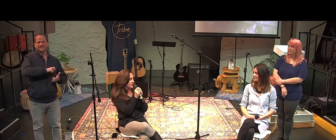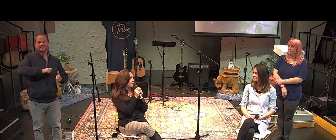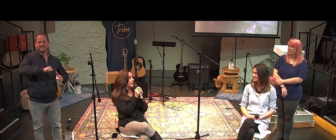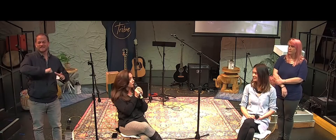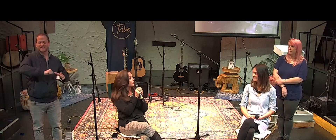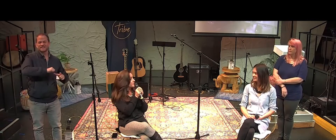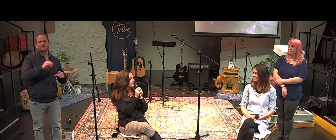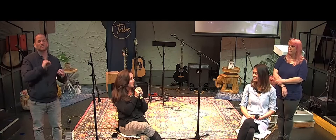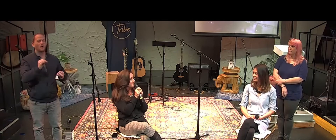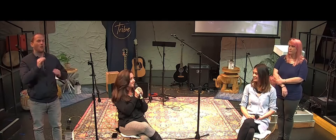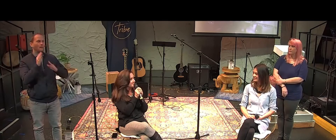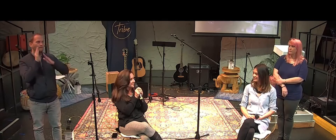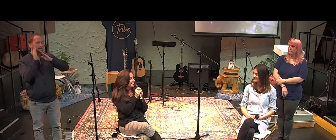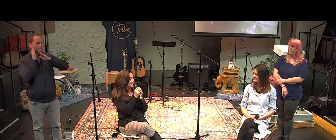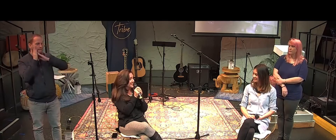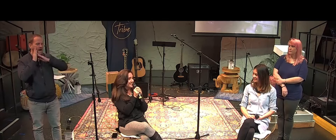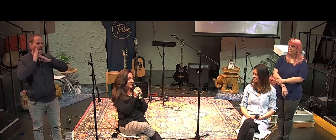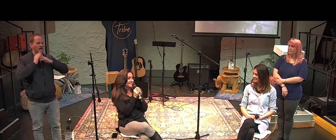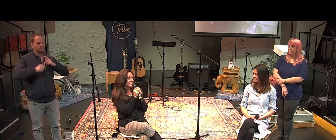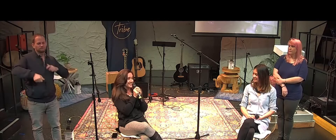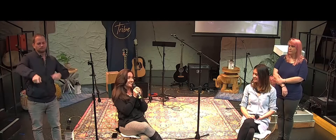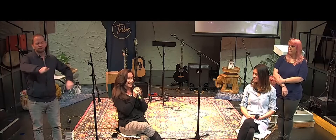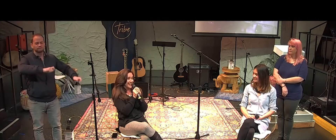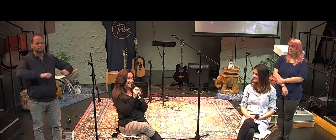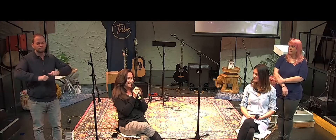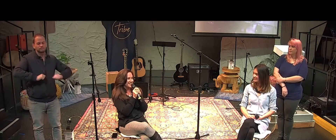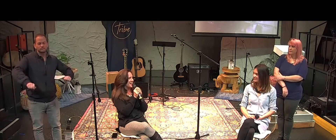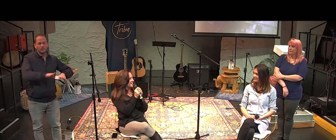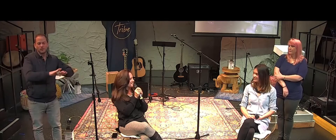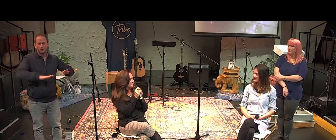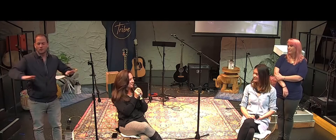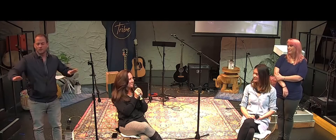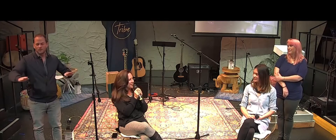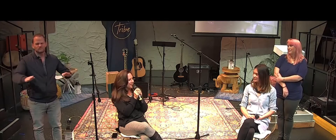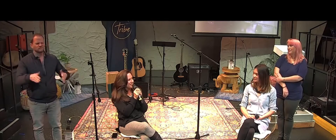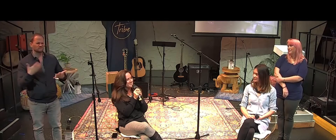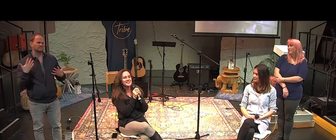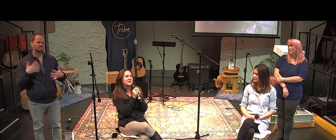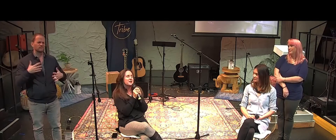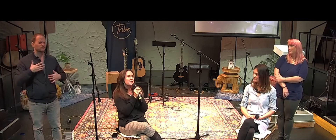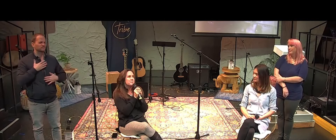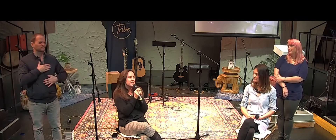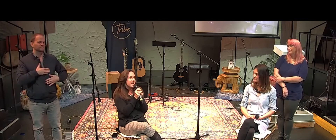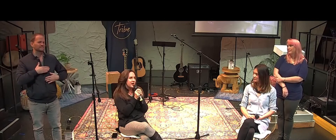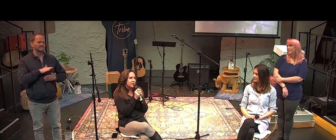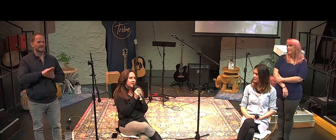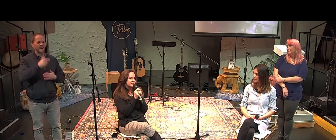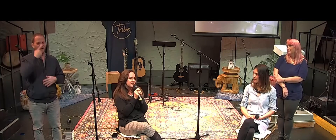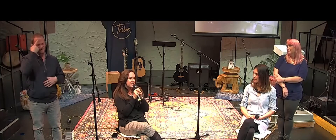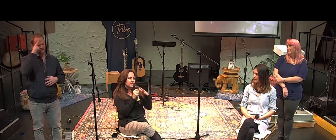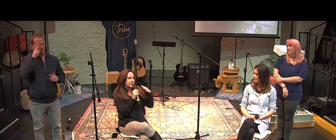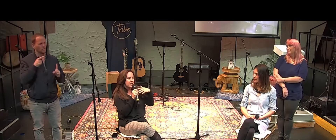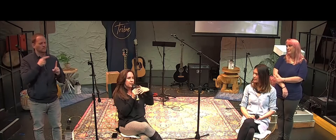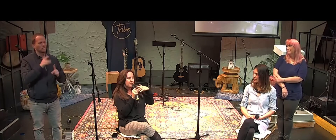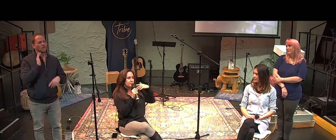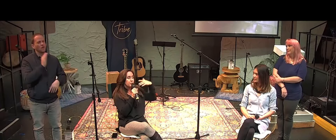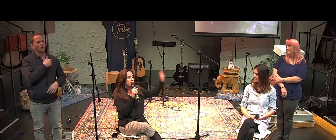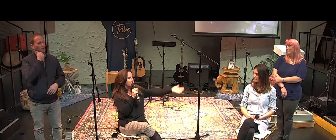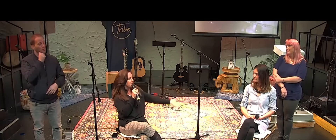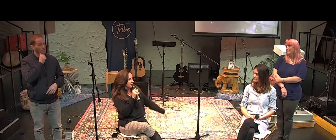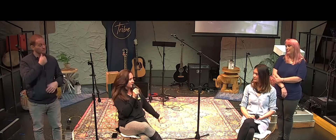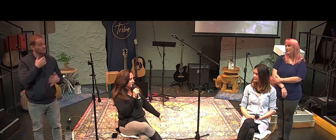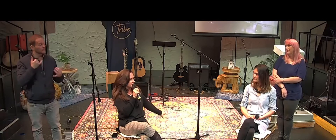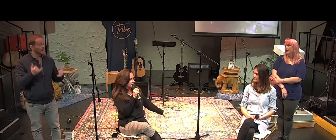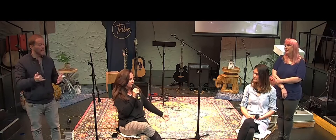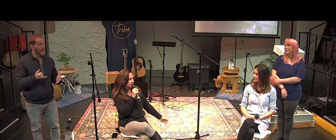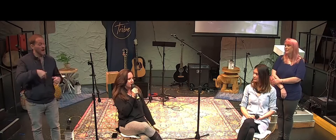a Saturday. Really, it's a delight, especially for our girls. But now as they're moving